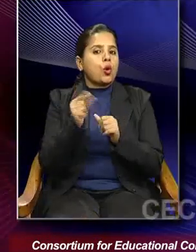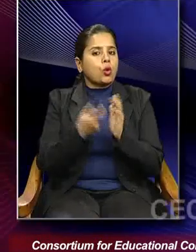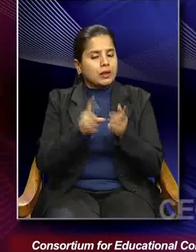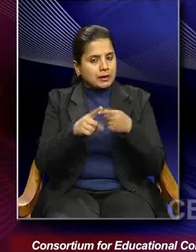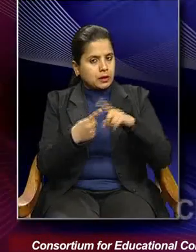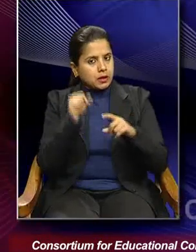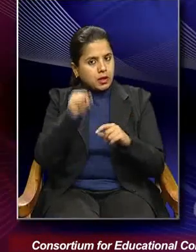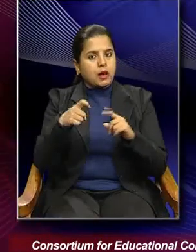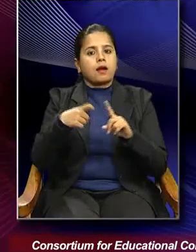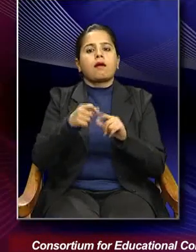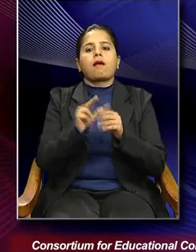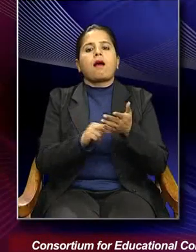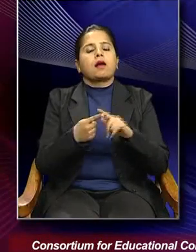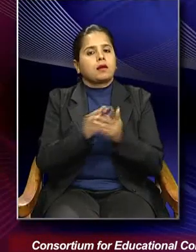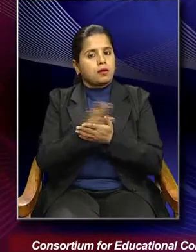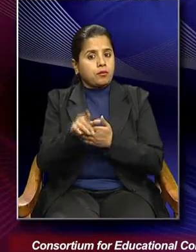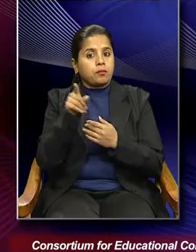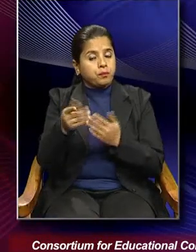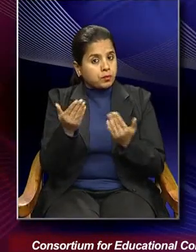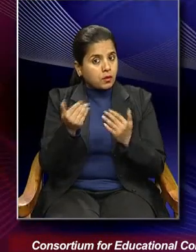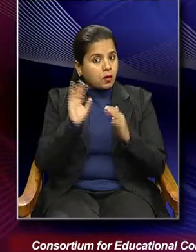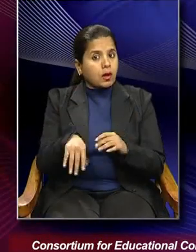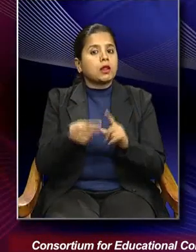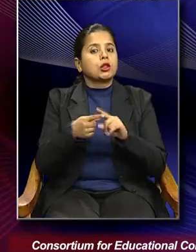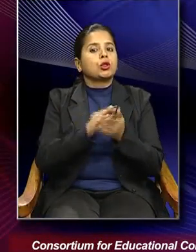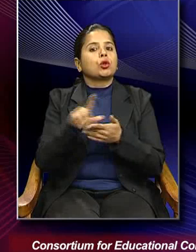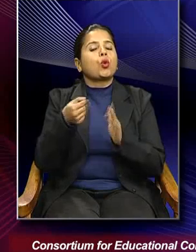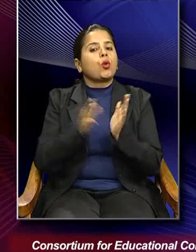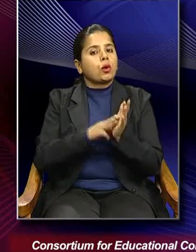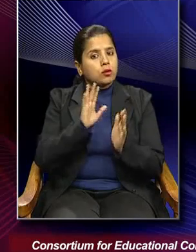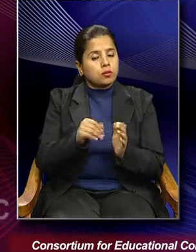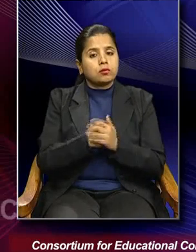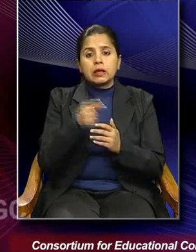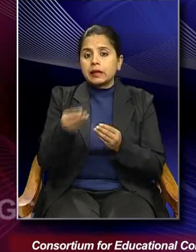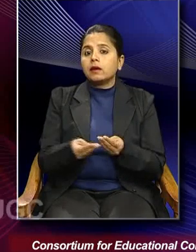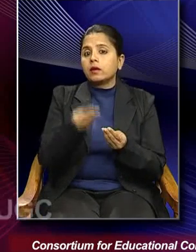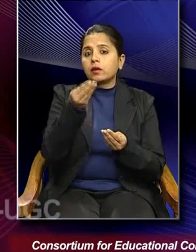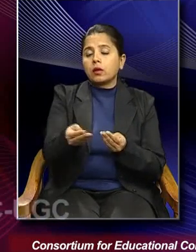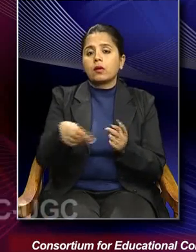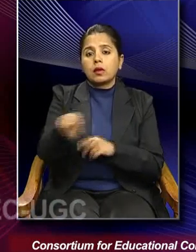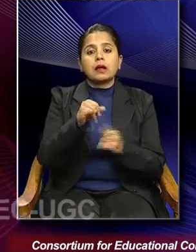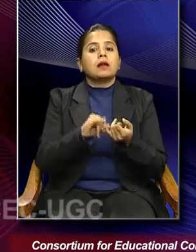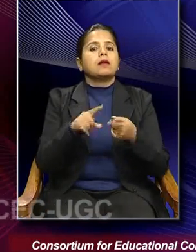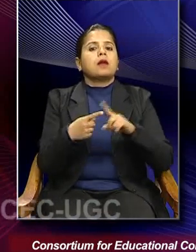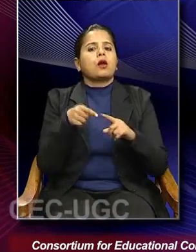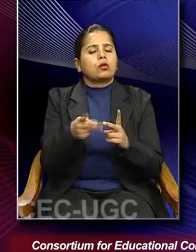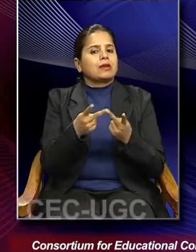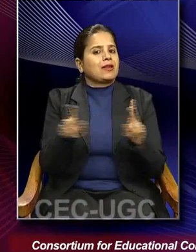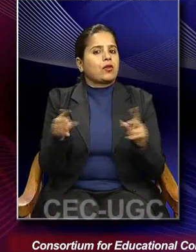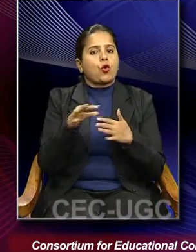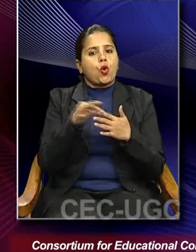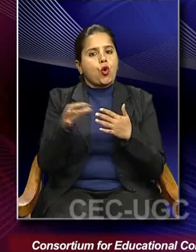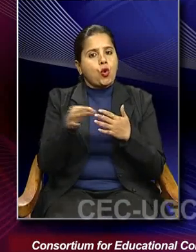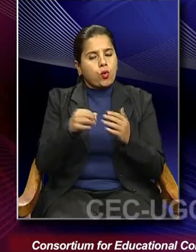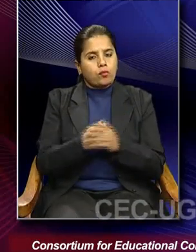Arrow's impossibility theorem says that given the set of different options, such